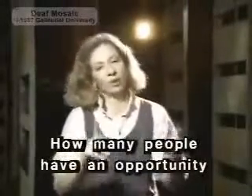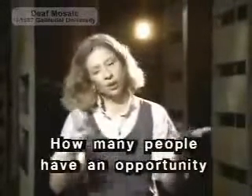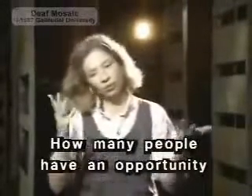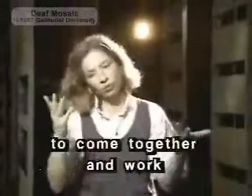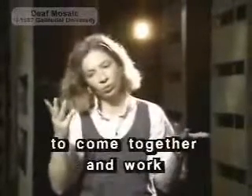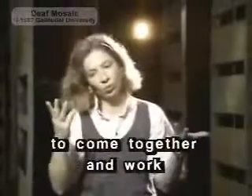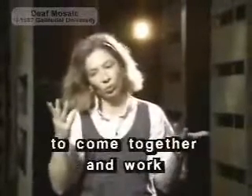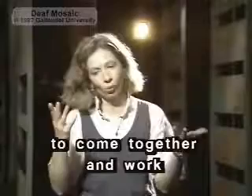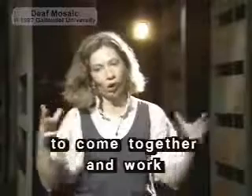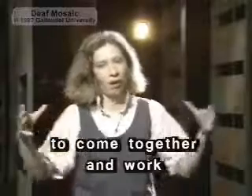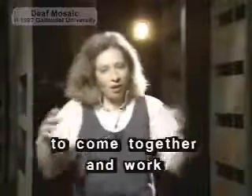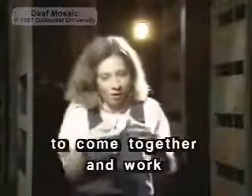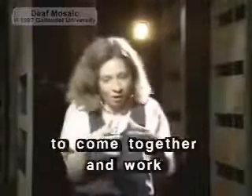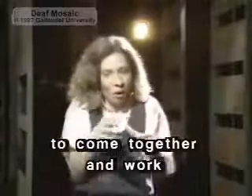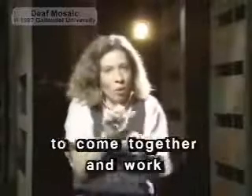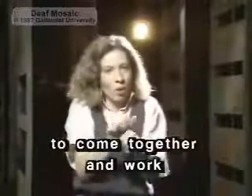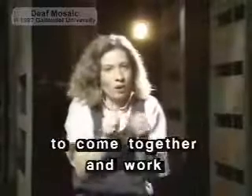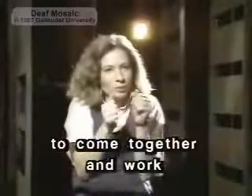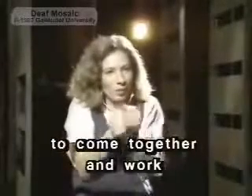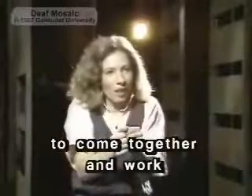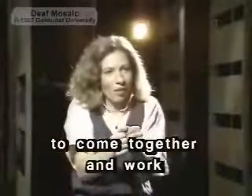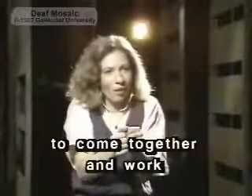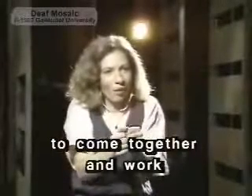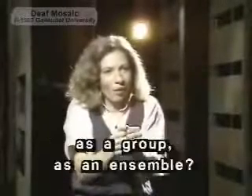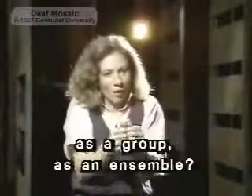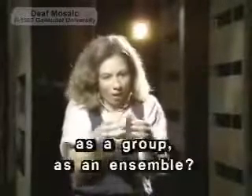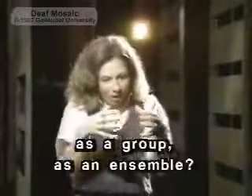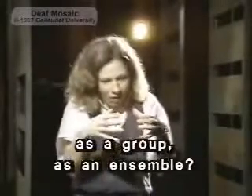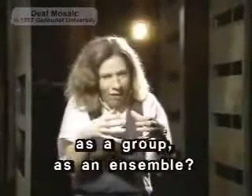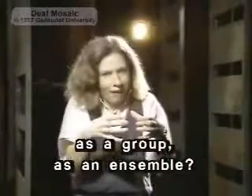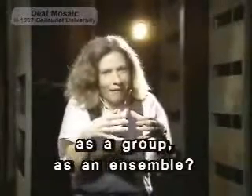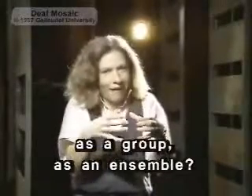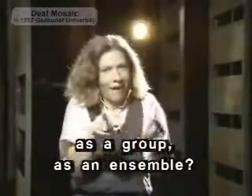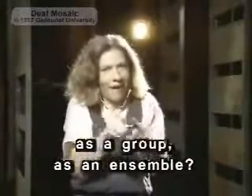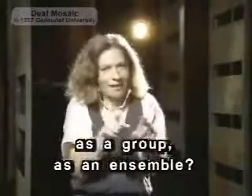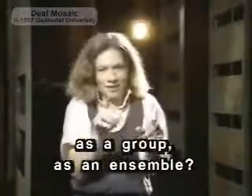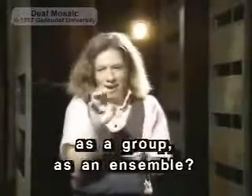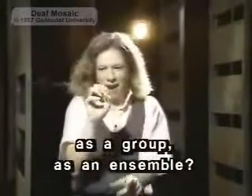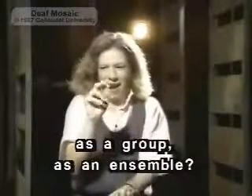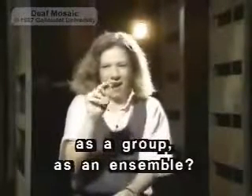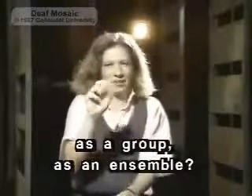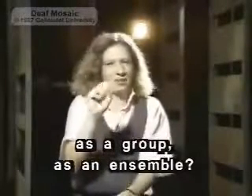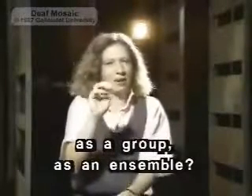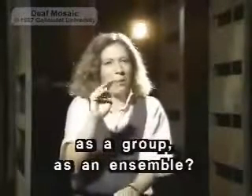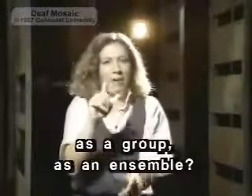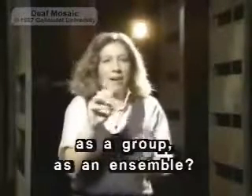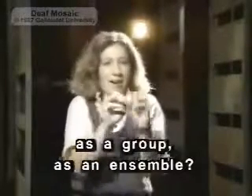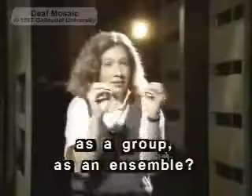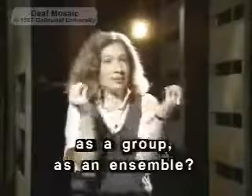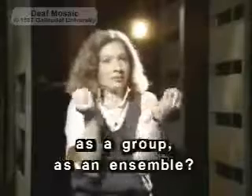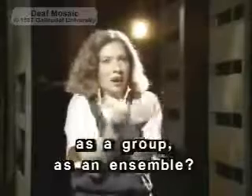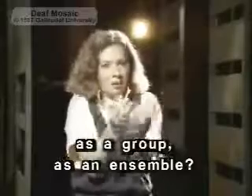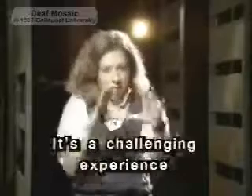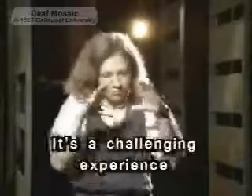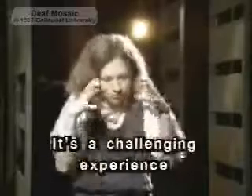to come together and work as a group, as an ensemble? It's a challenging